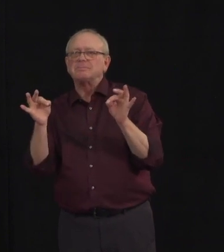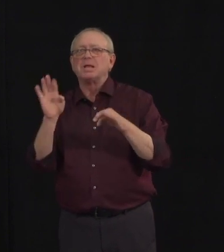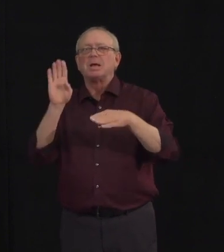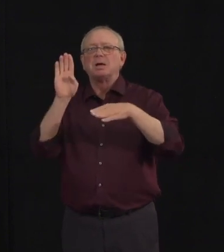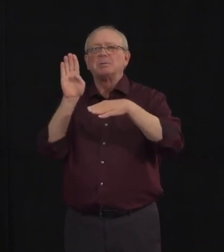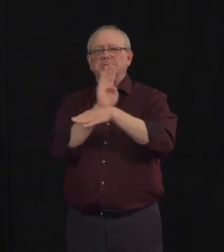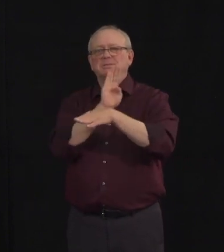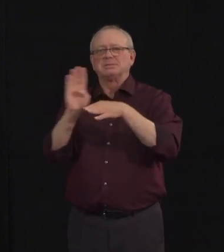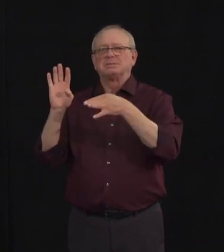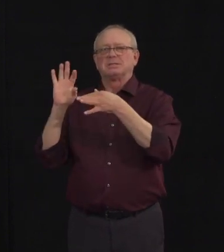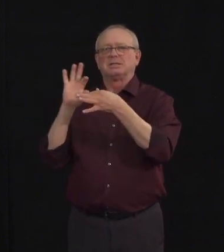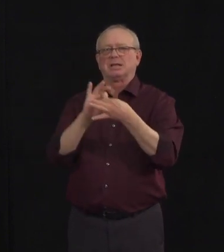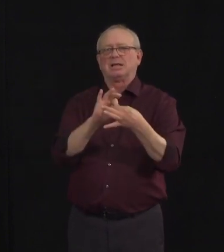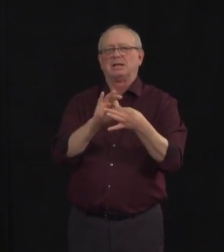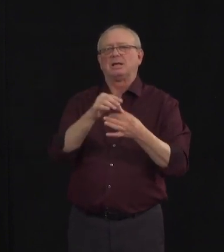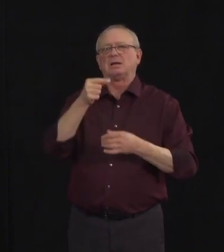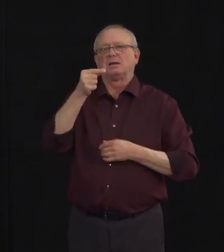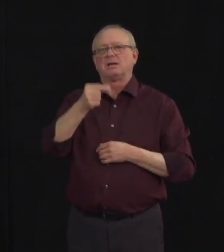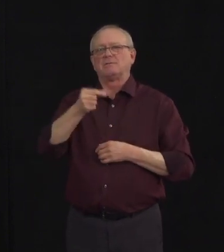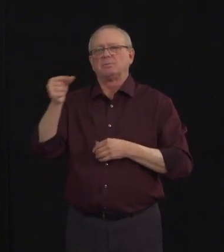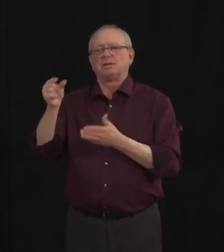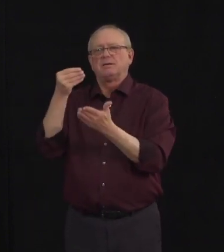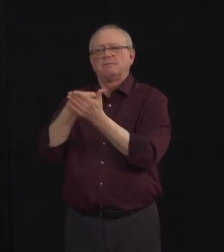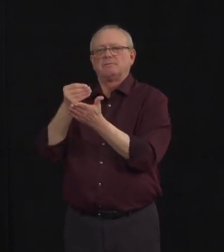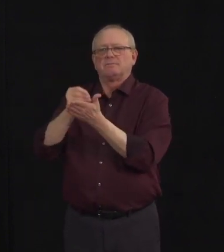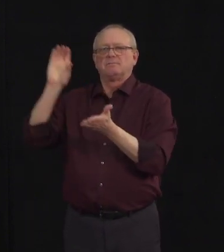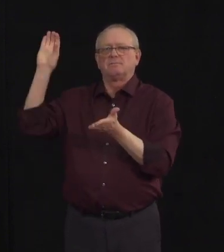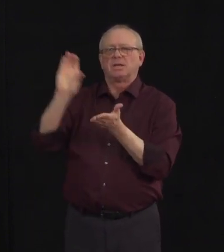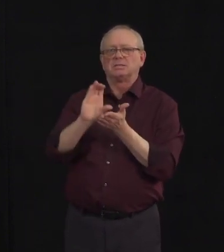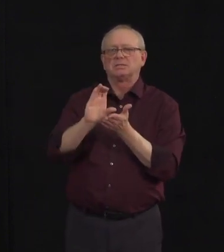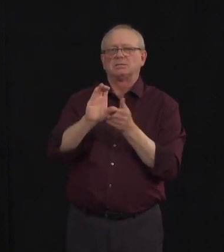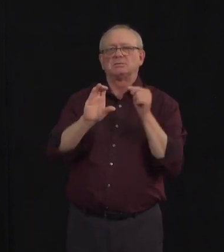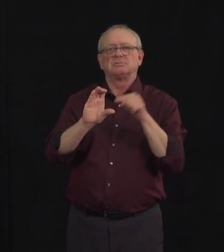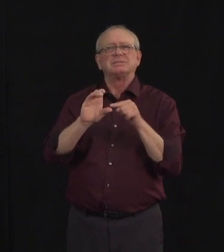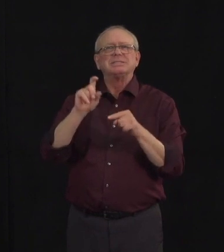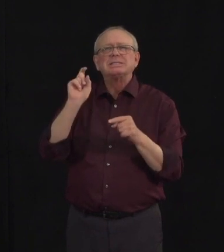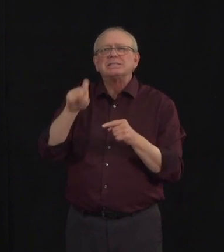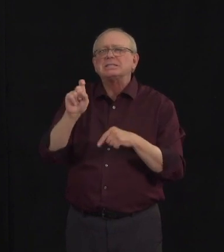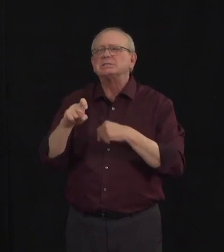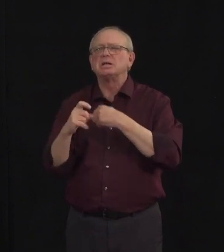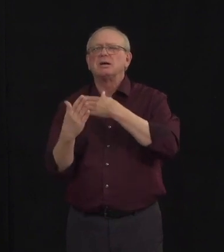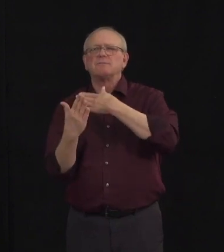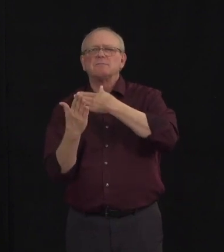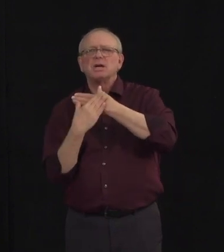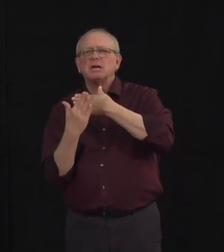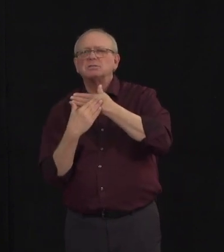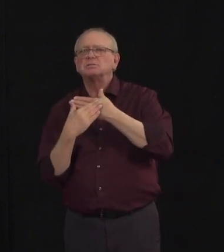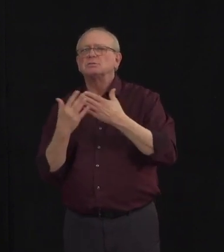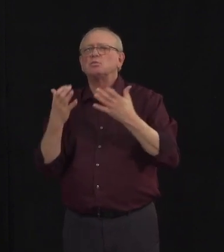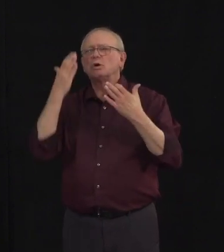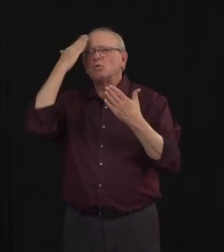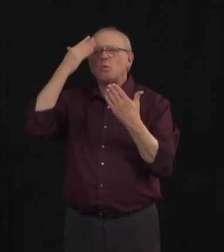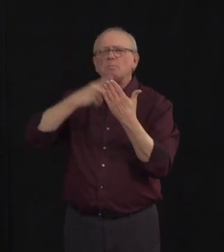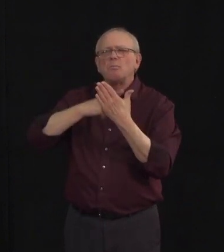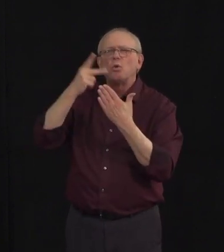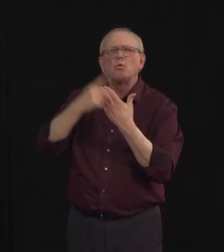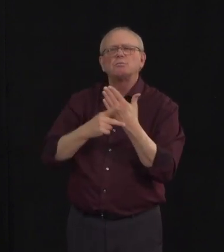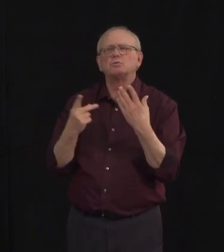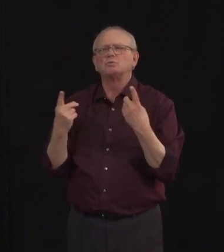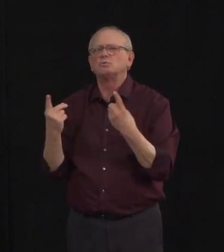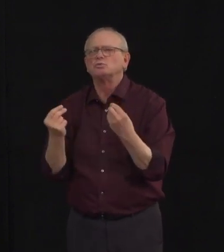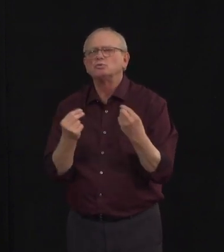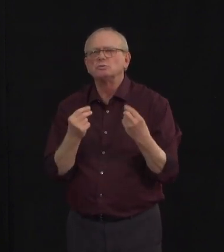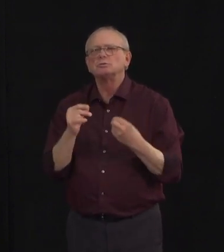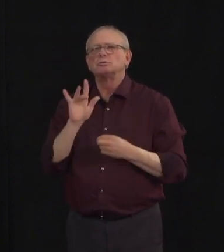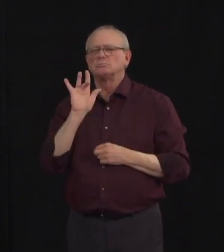to access government programs in a one-on-one setting. Albertans are strong, and I know we will address the